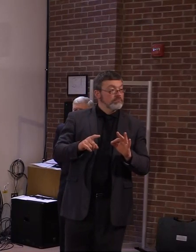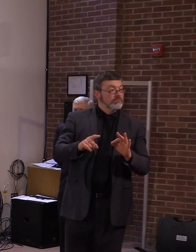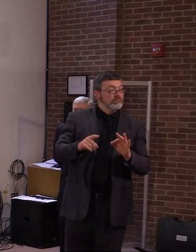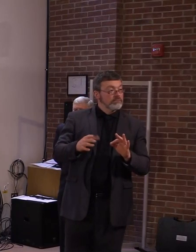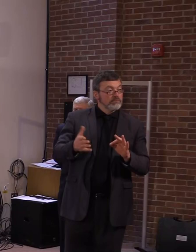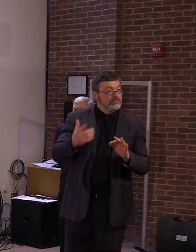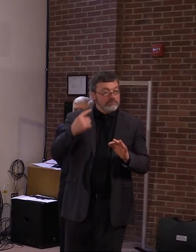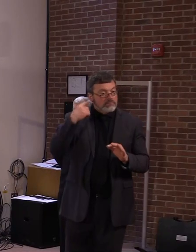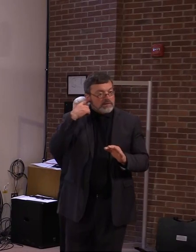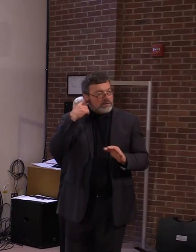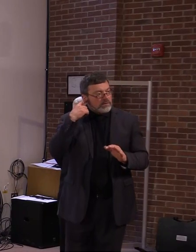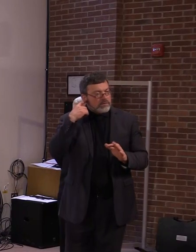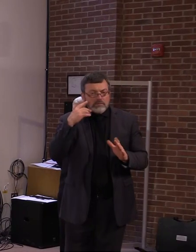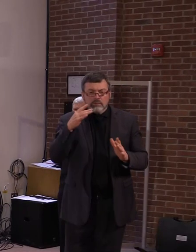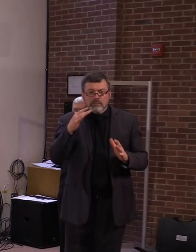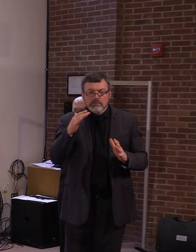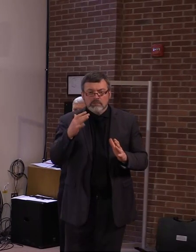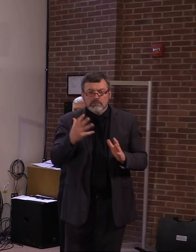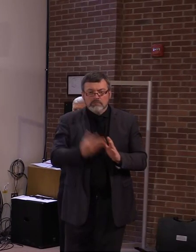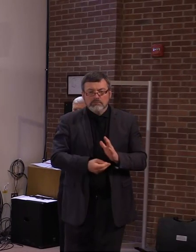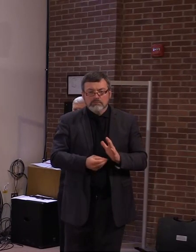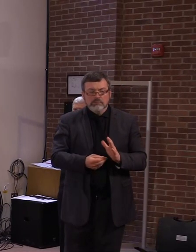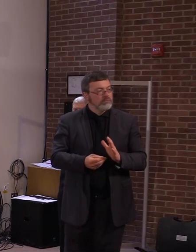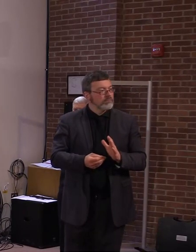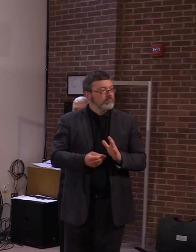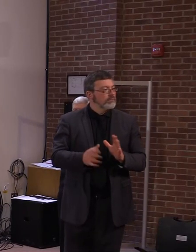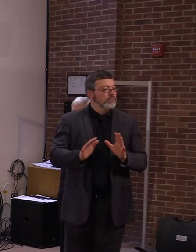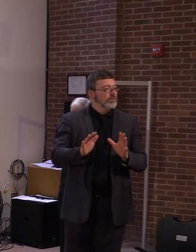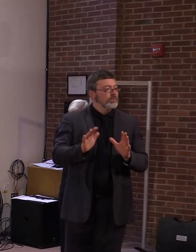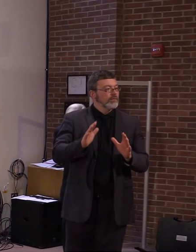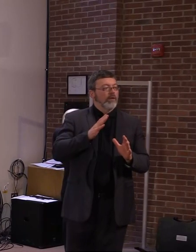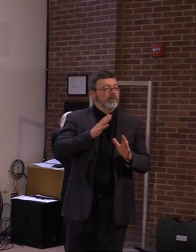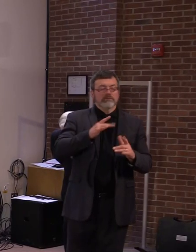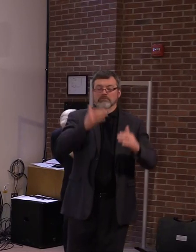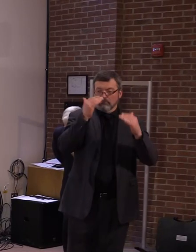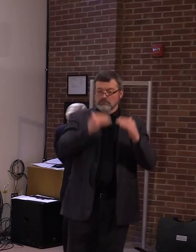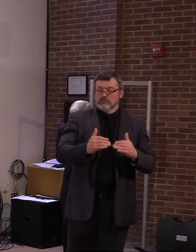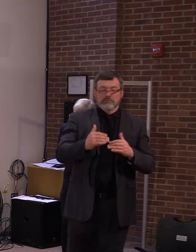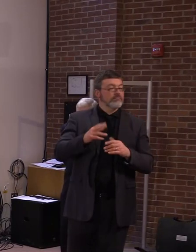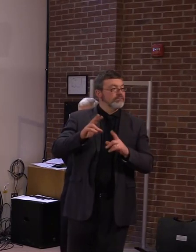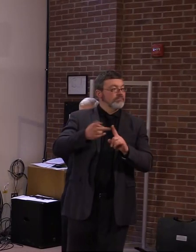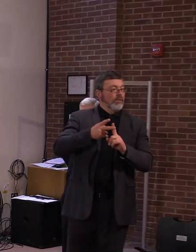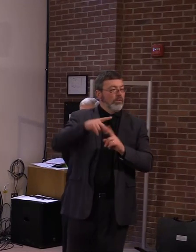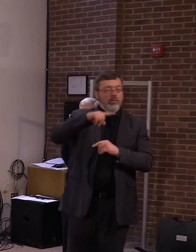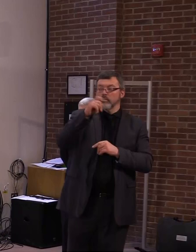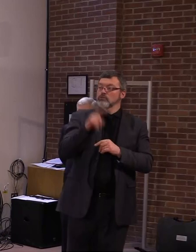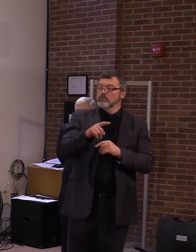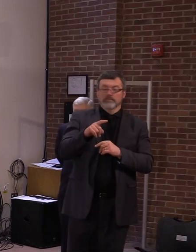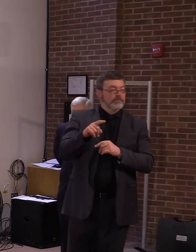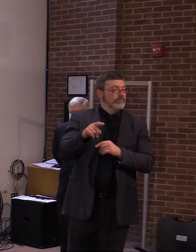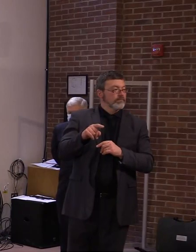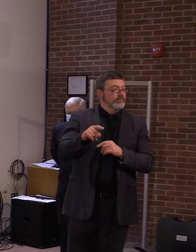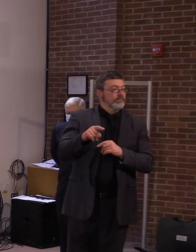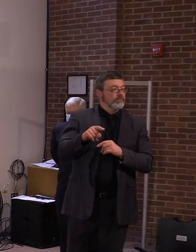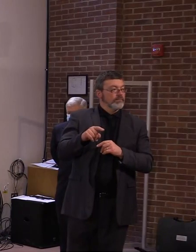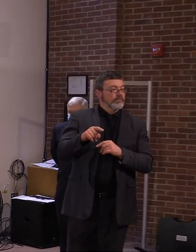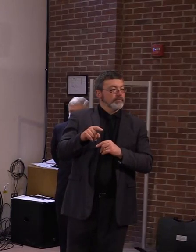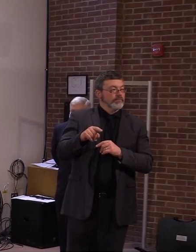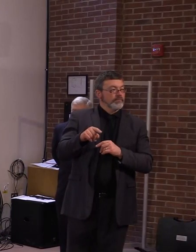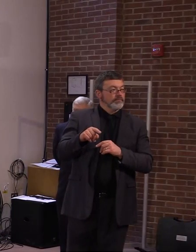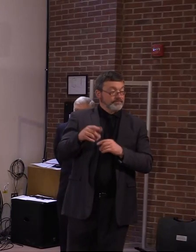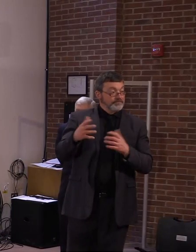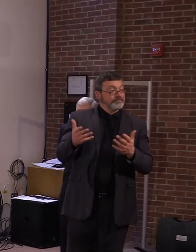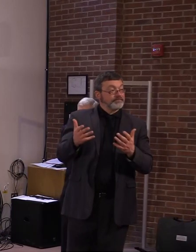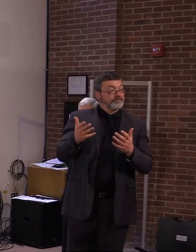Okay. Did you hear the answer? Okay, yeah, I have a second question. Sure. Sorry, I wasn't sure if Dr. Levine was finished there. So almost exactly a